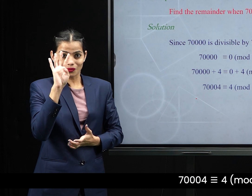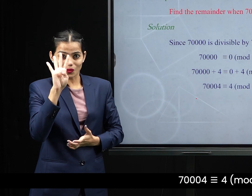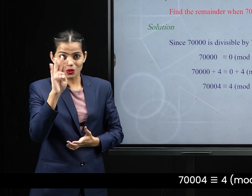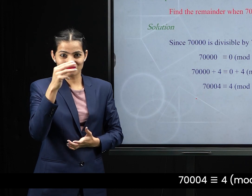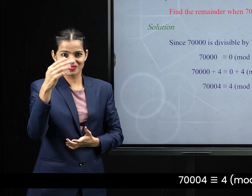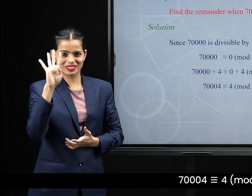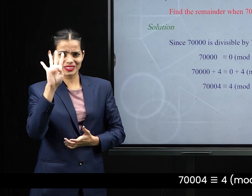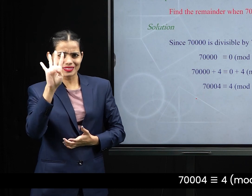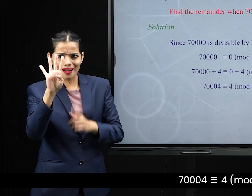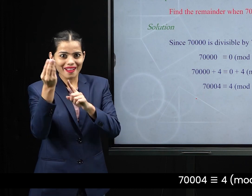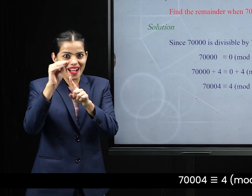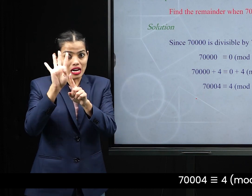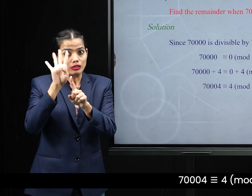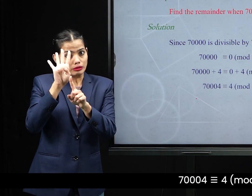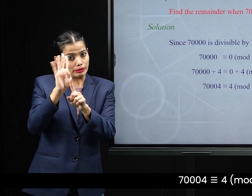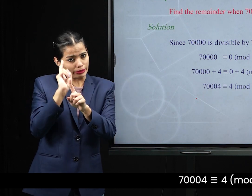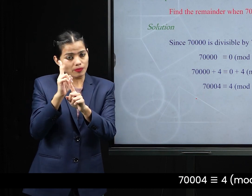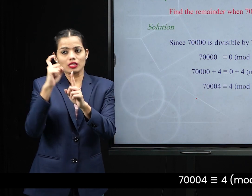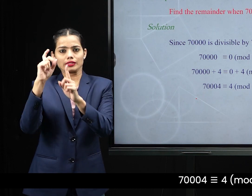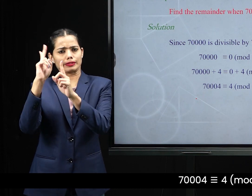$70,004 is equal to 4 mod 7.